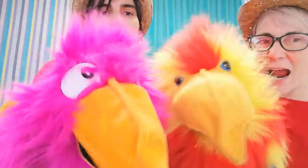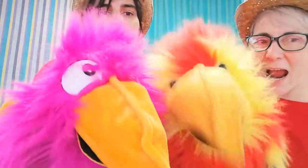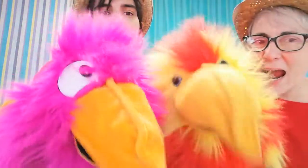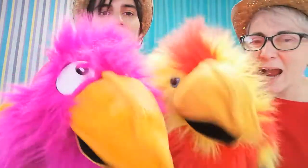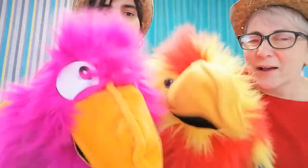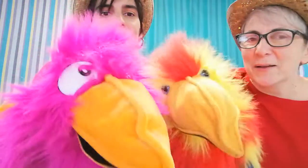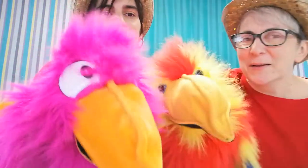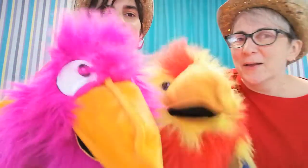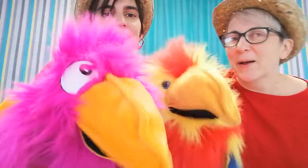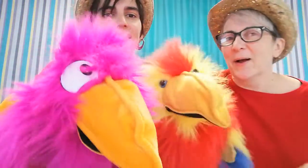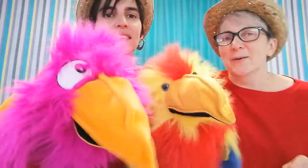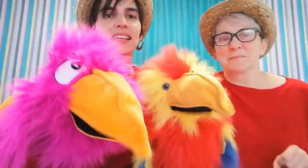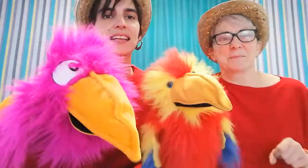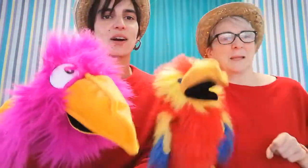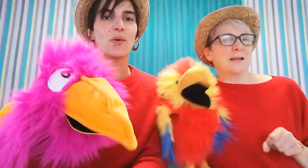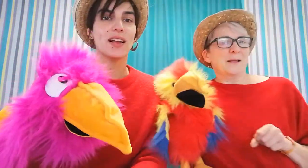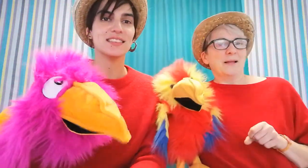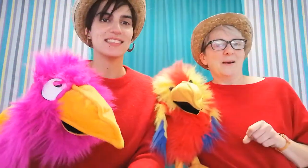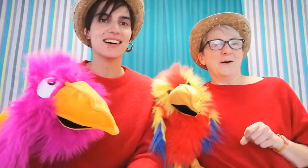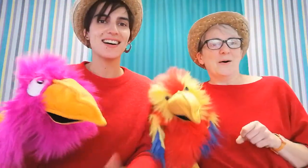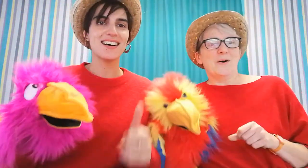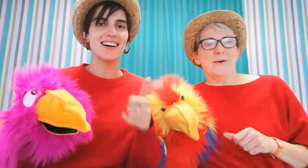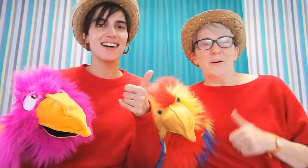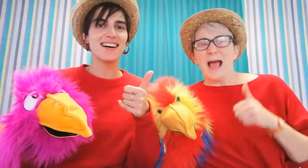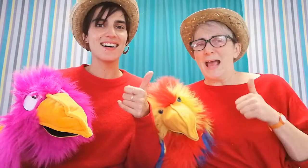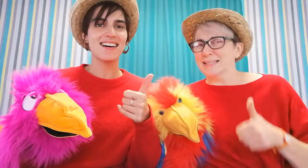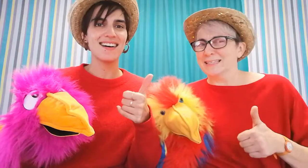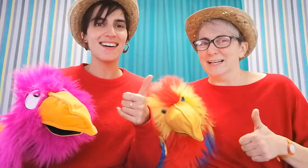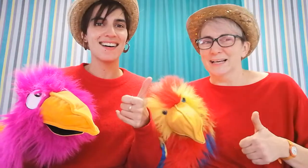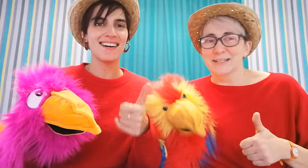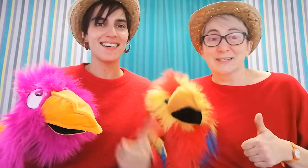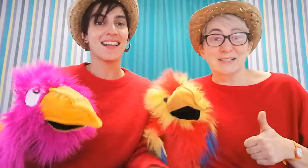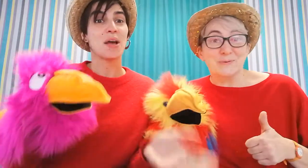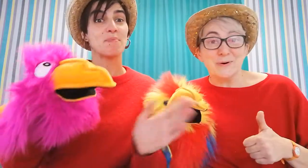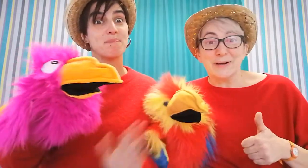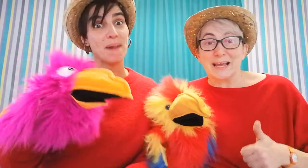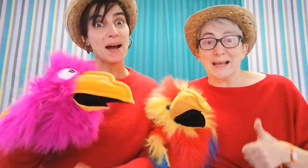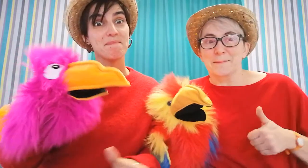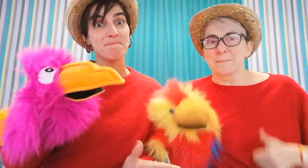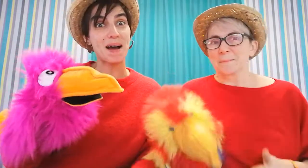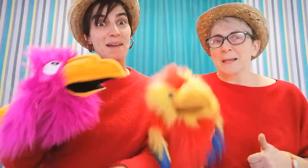Let's try. Excellent squawking.